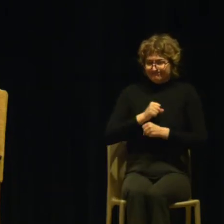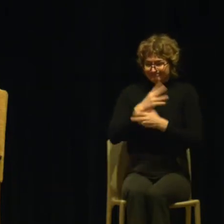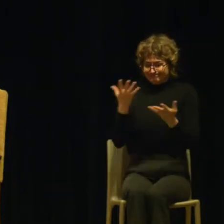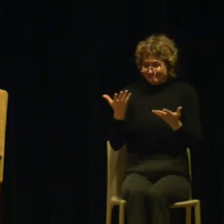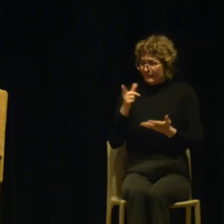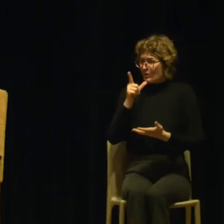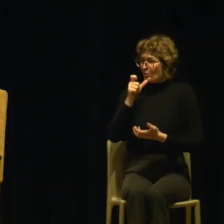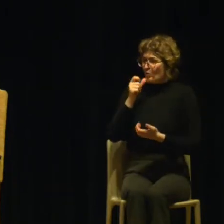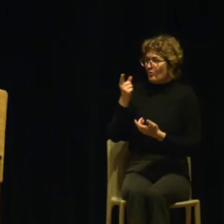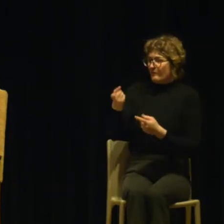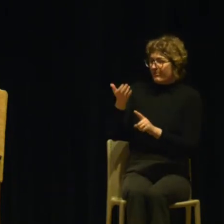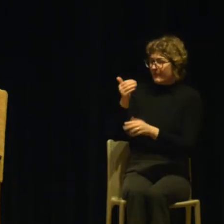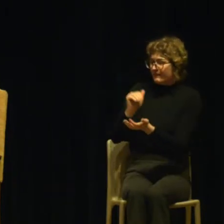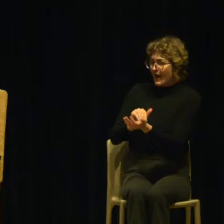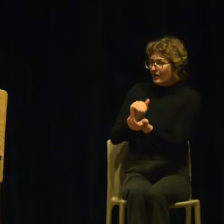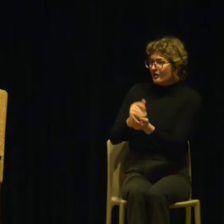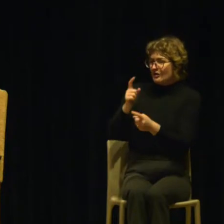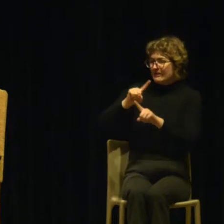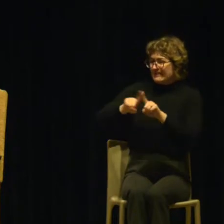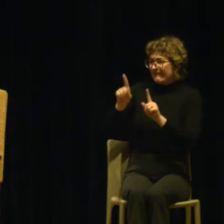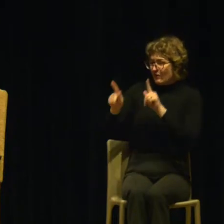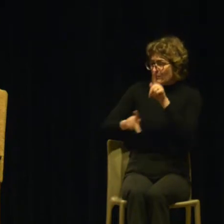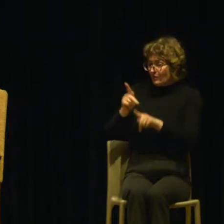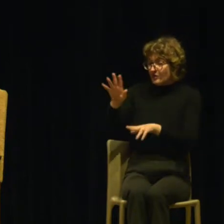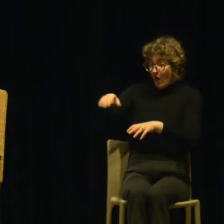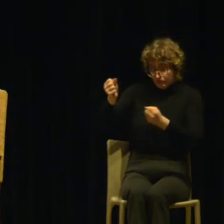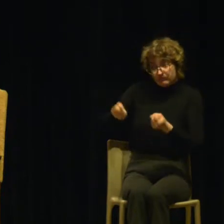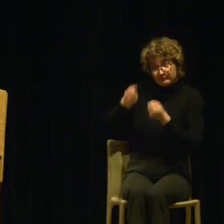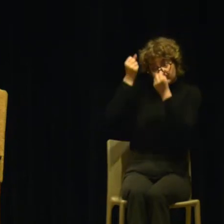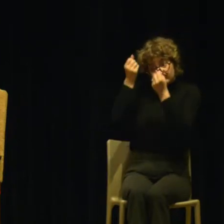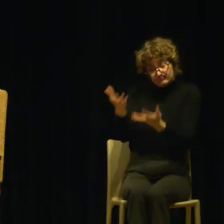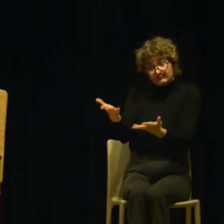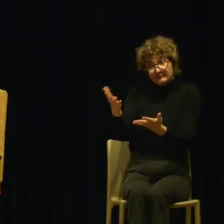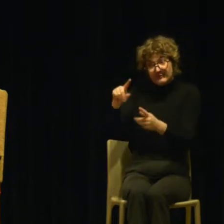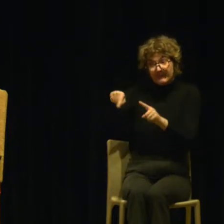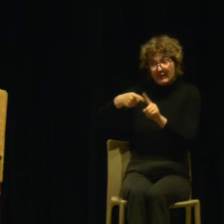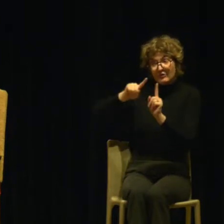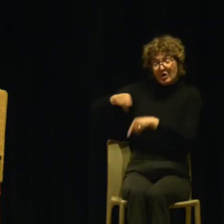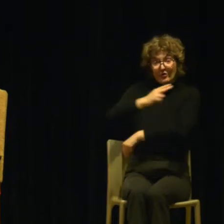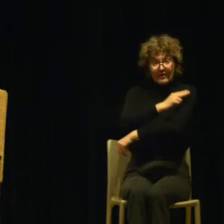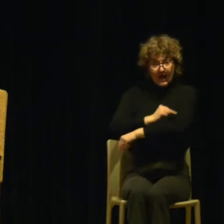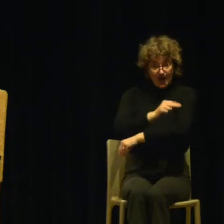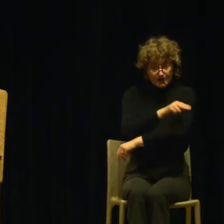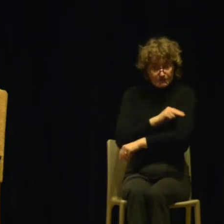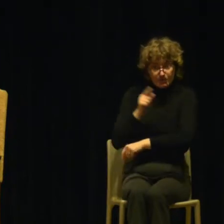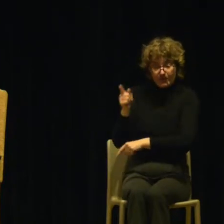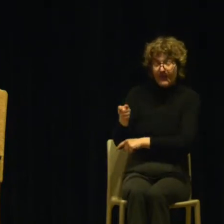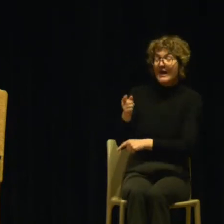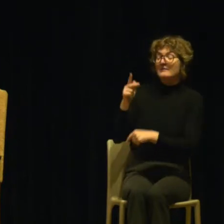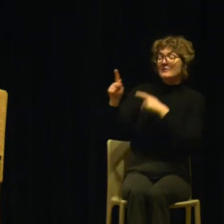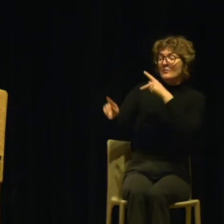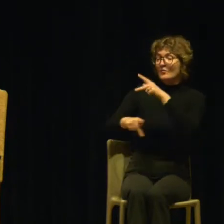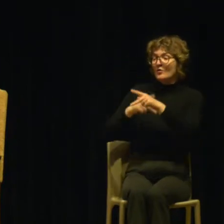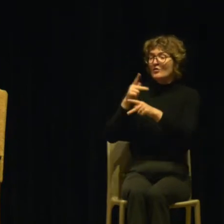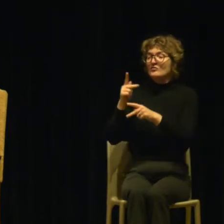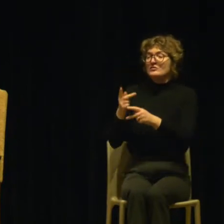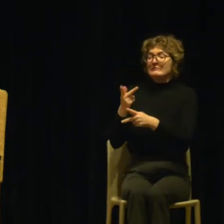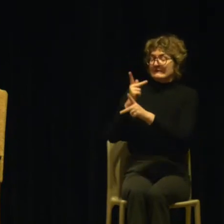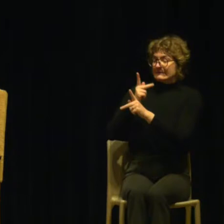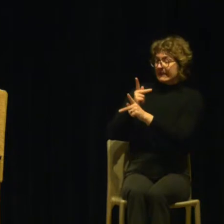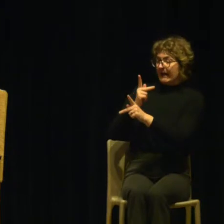person every time. Oh, and by the way, when you go to the hospital, that person who's been taking care of